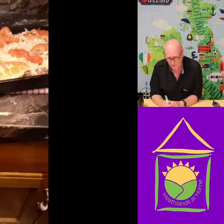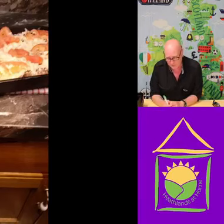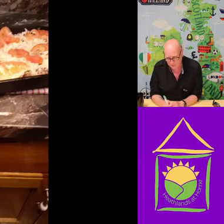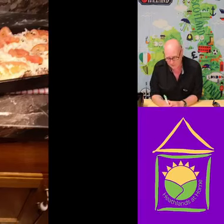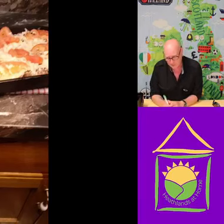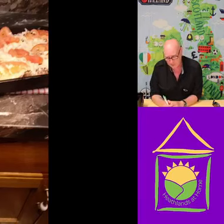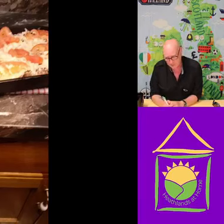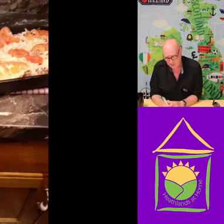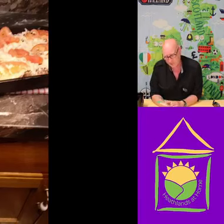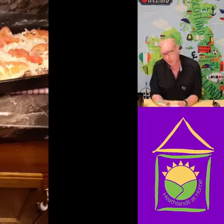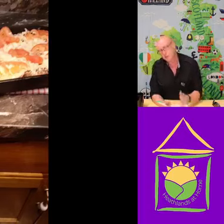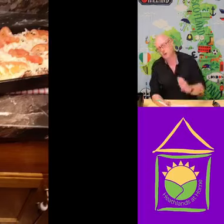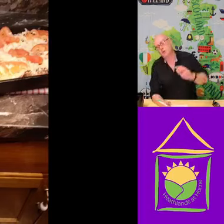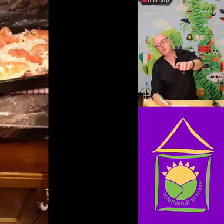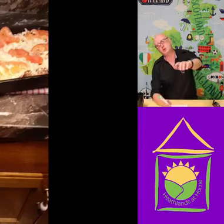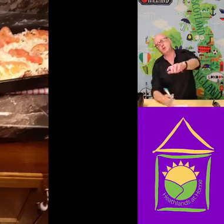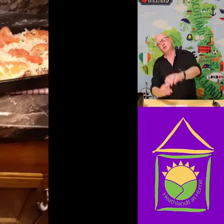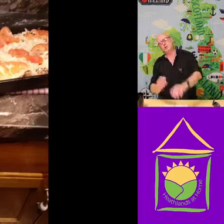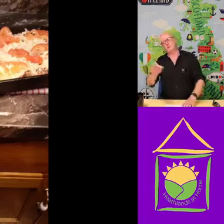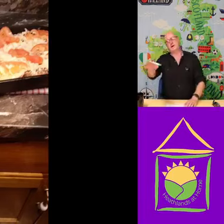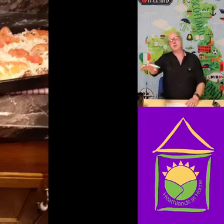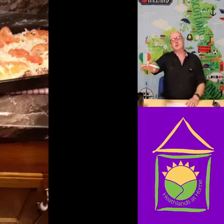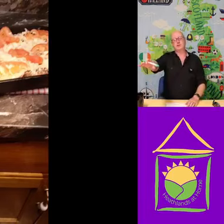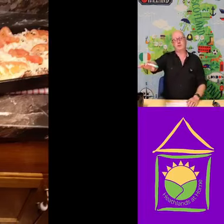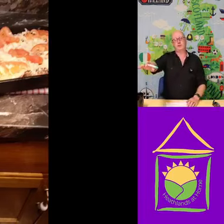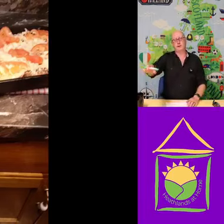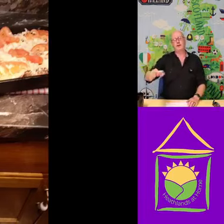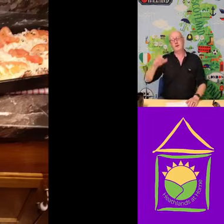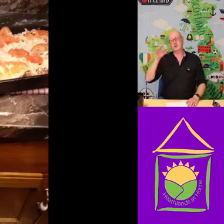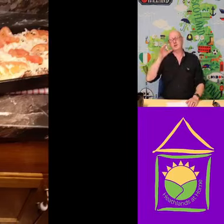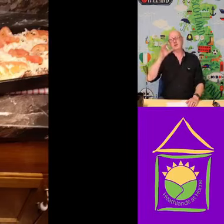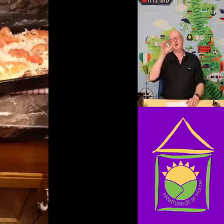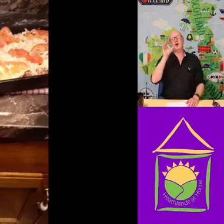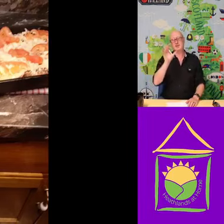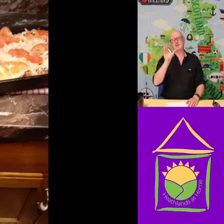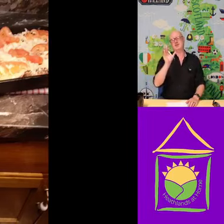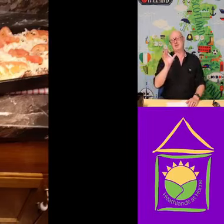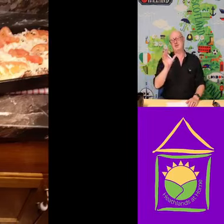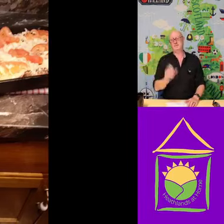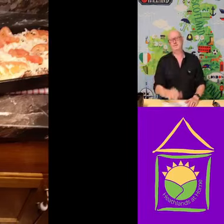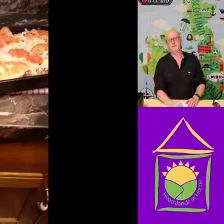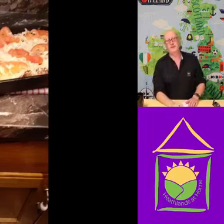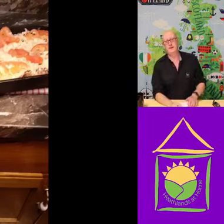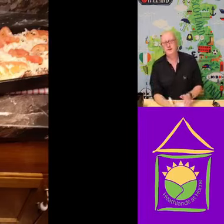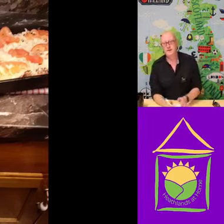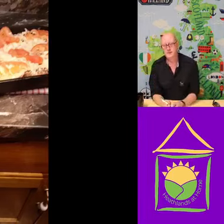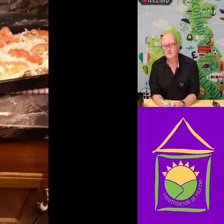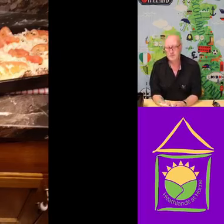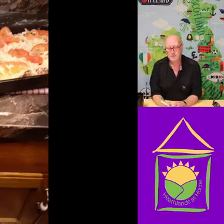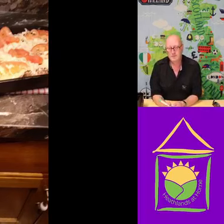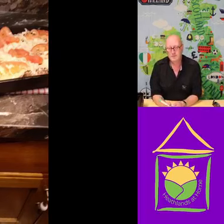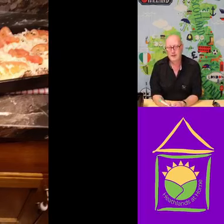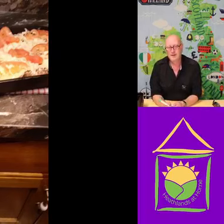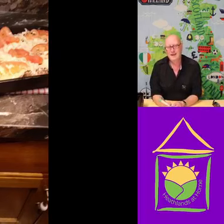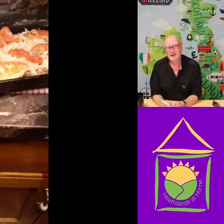there. You've always got to watch when you put tomatoes on stuff like that, because literally they're hotter than the sun. And all the juices flow down, so